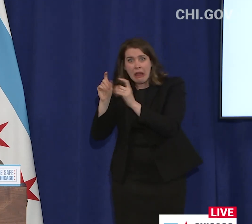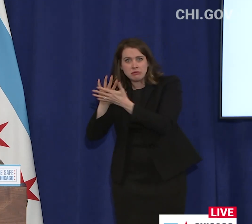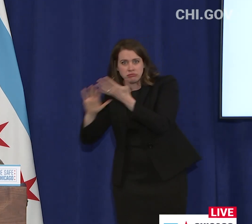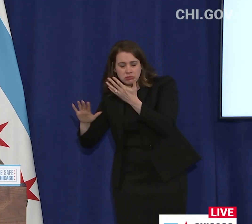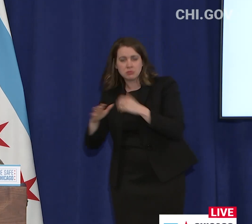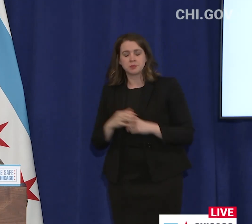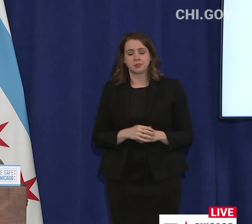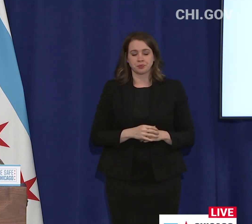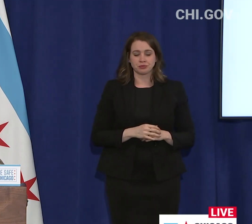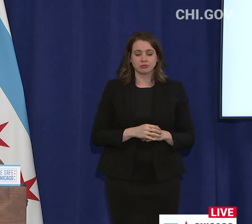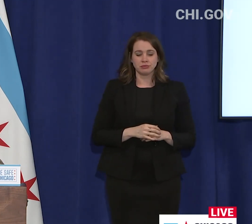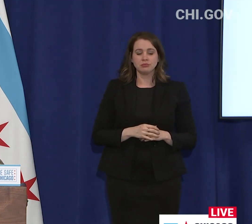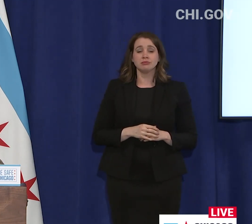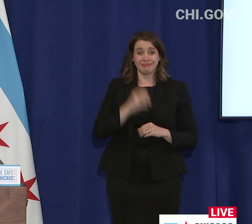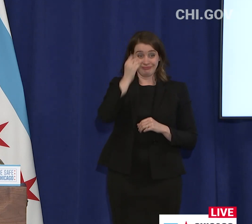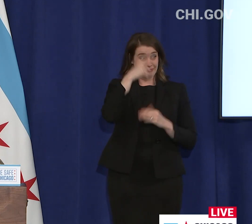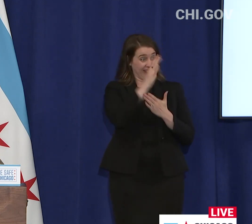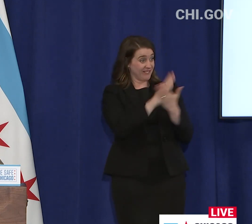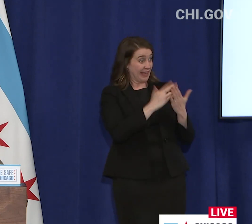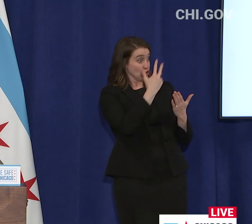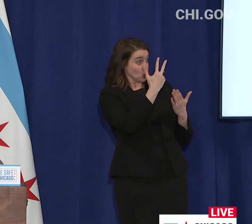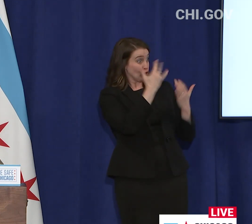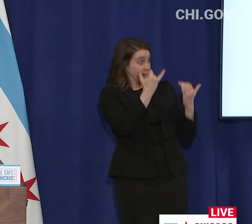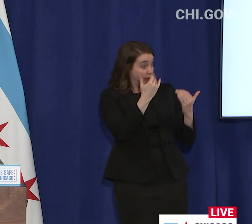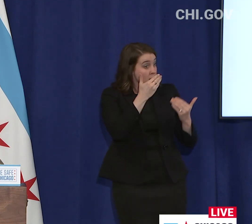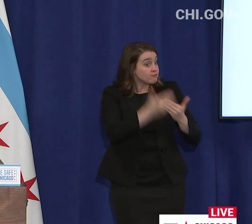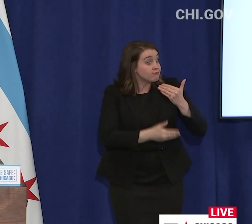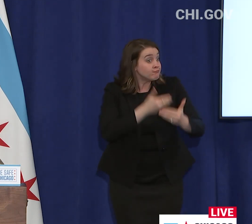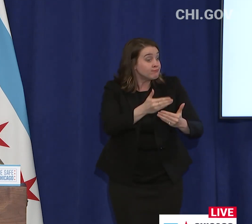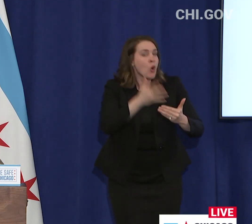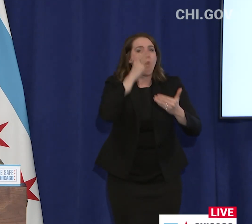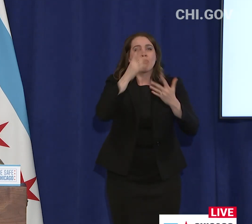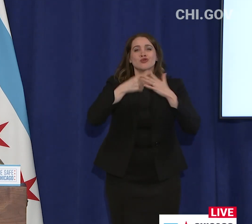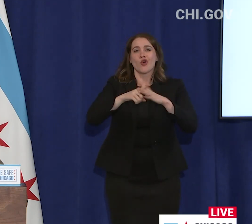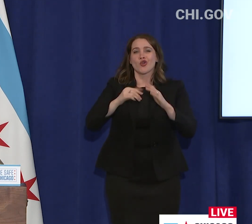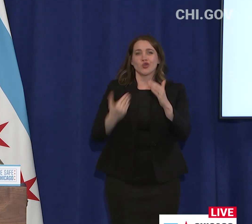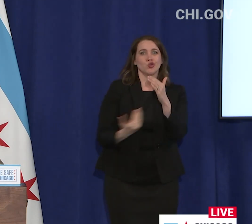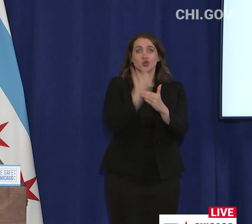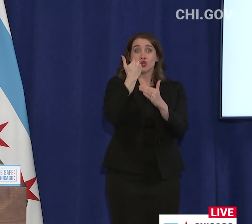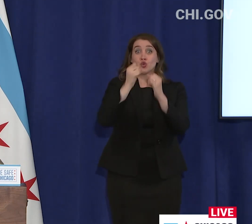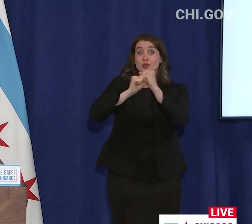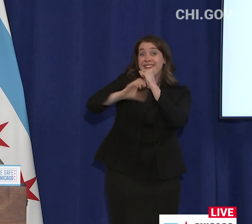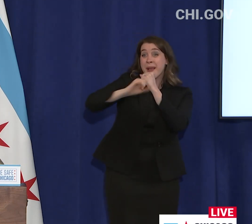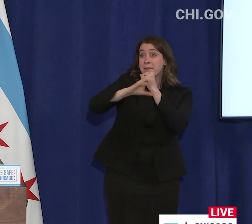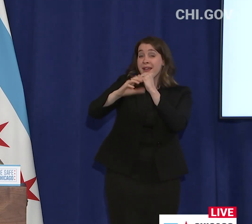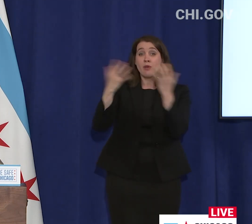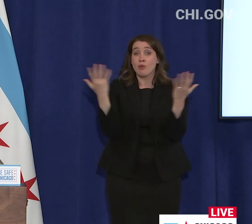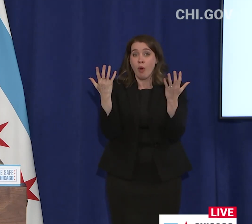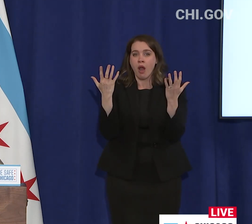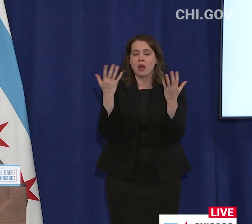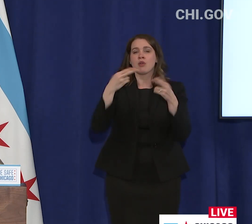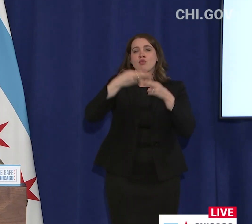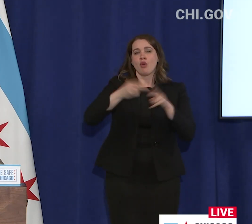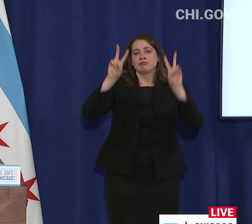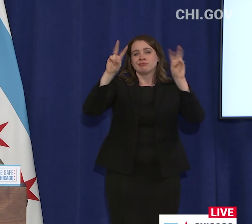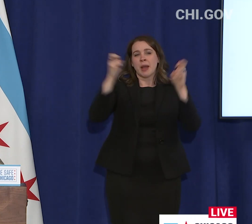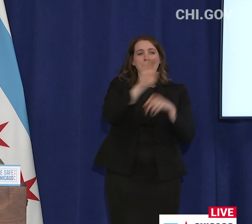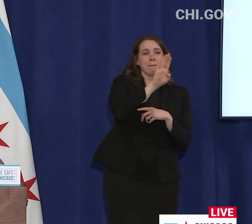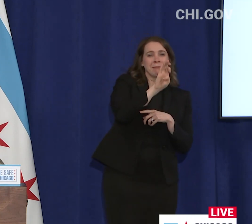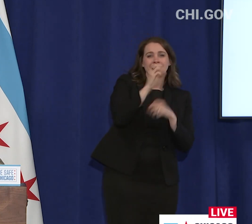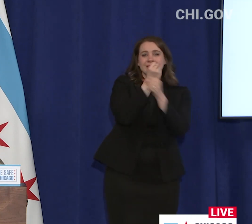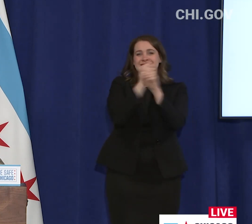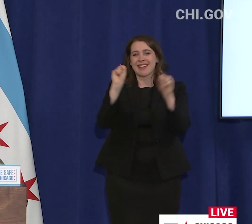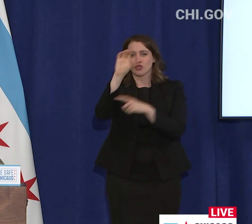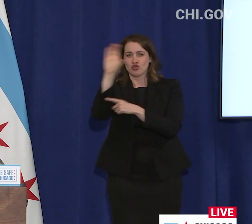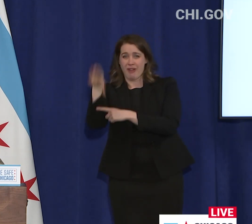also launching our new public awareness campaign called Be Safe Chicago, across our social